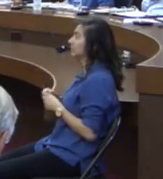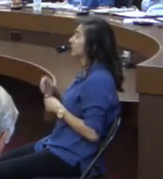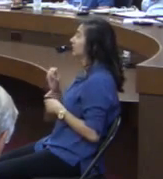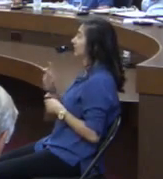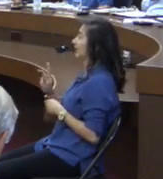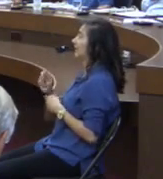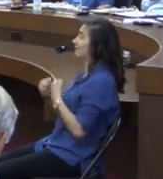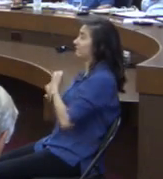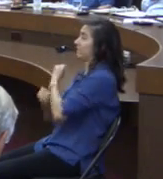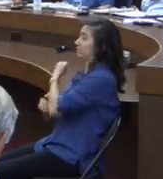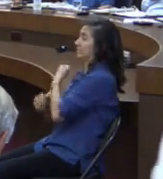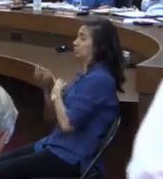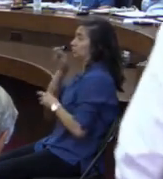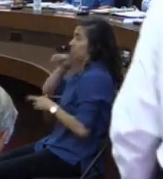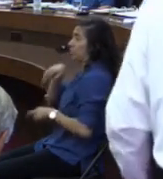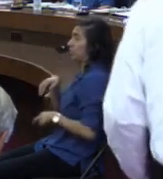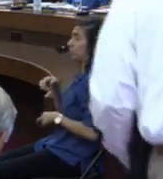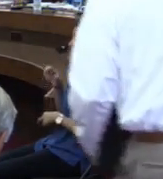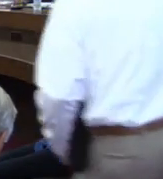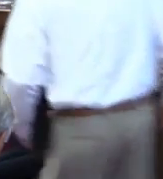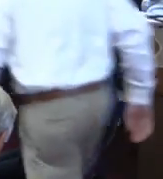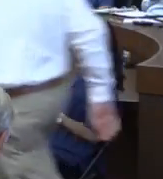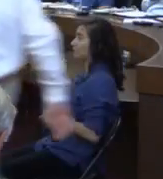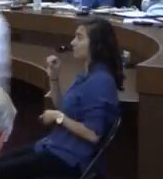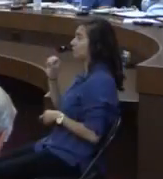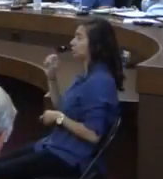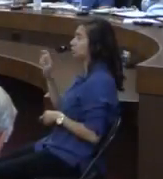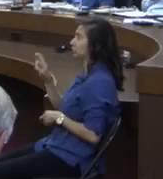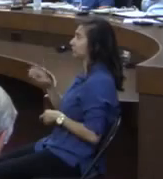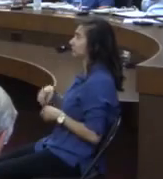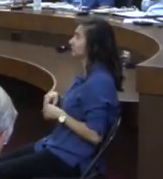Okay, foundation report, Mr. Foster.